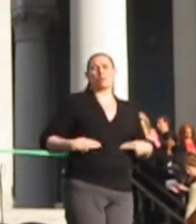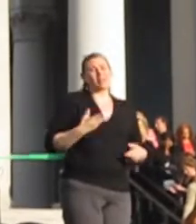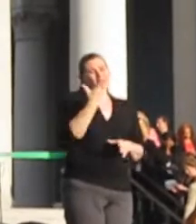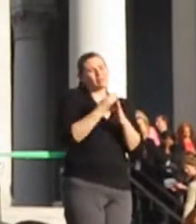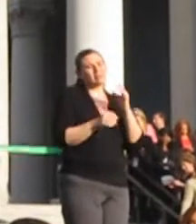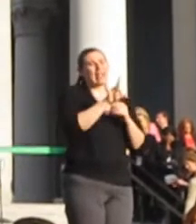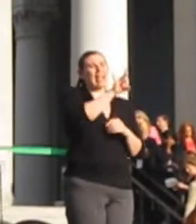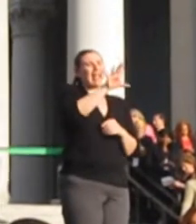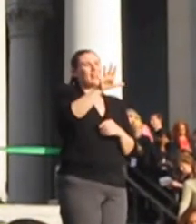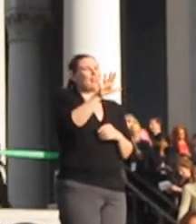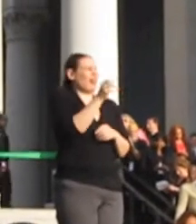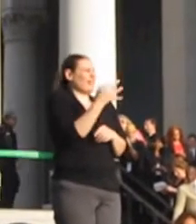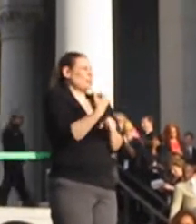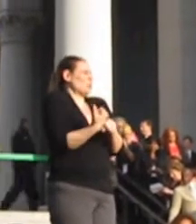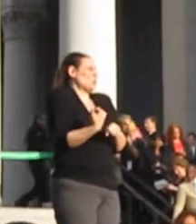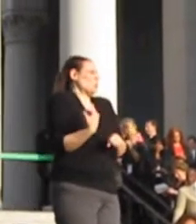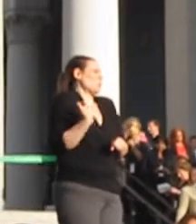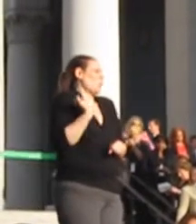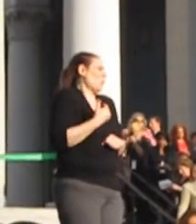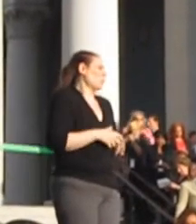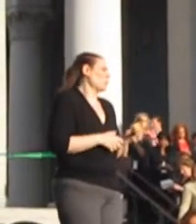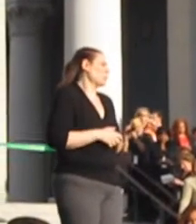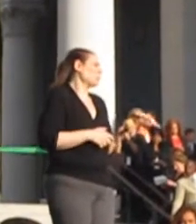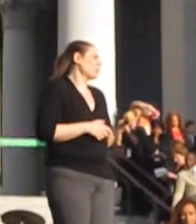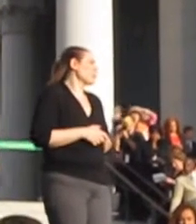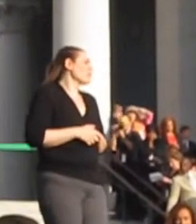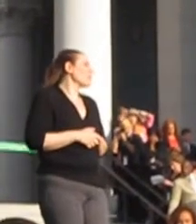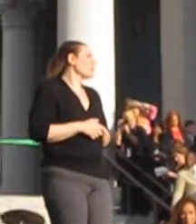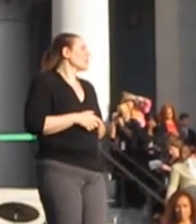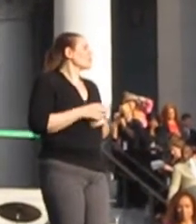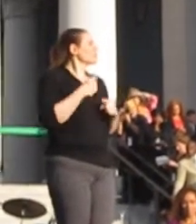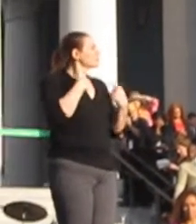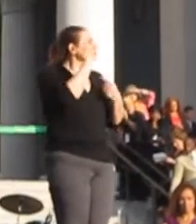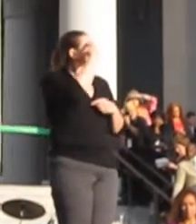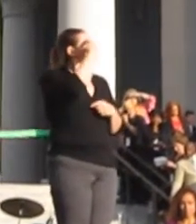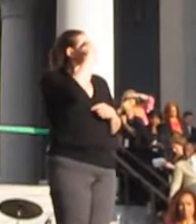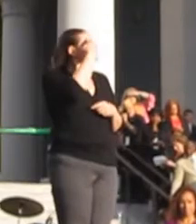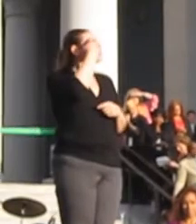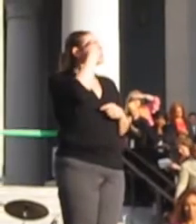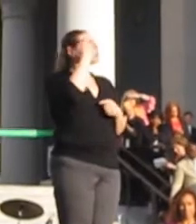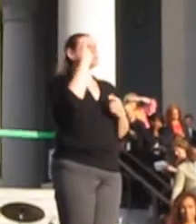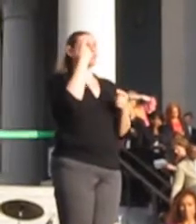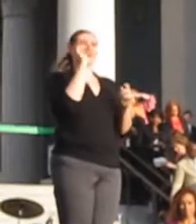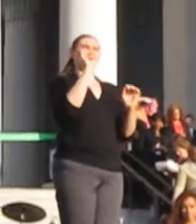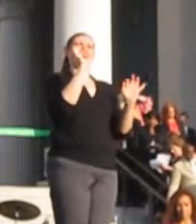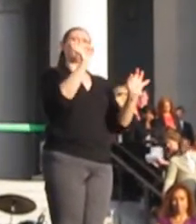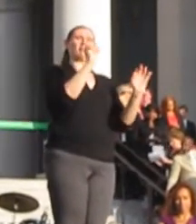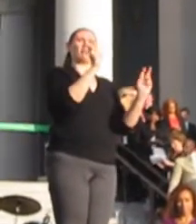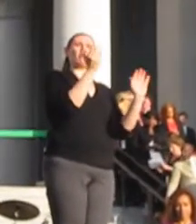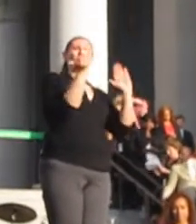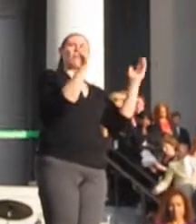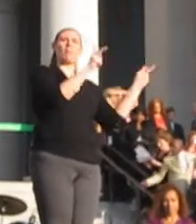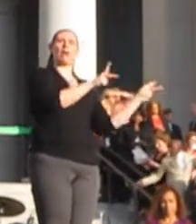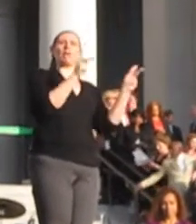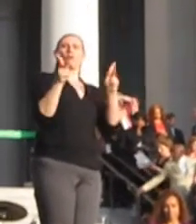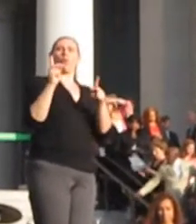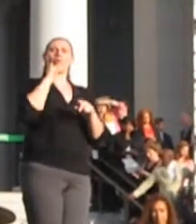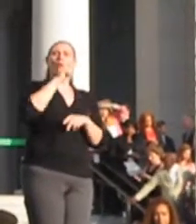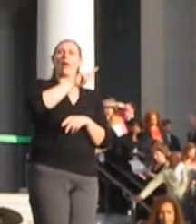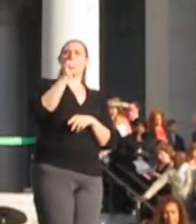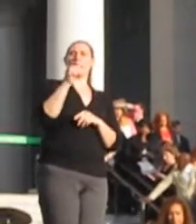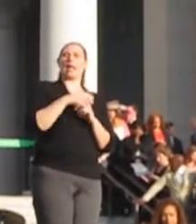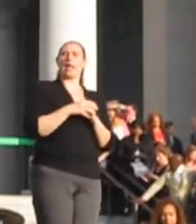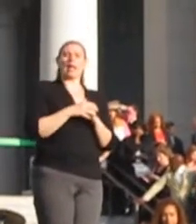85 a couple of years ago. But I always thought it was sort of a metaphor about LA that I